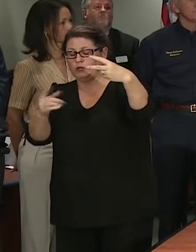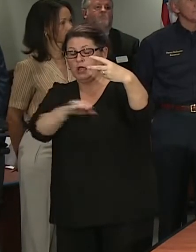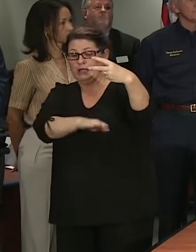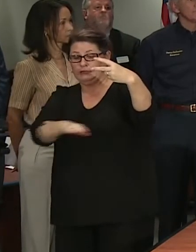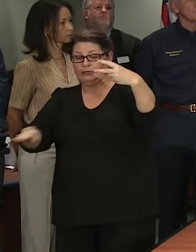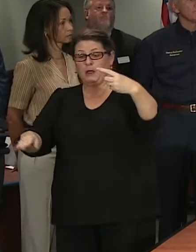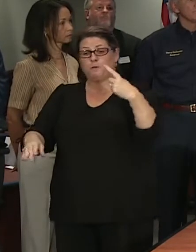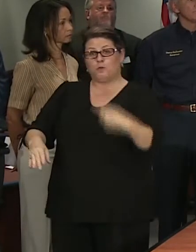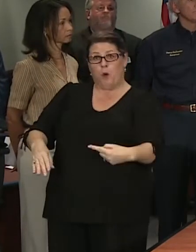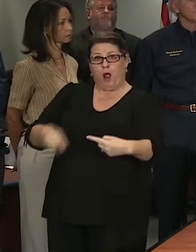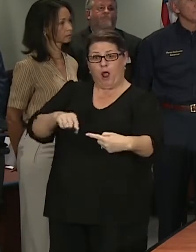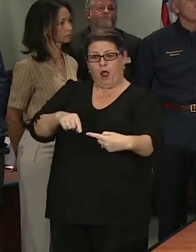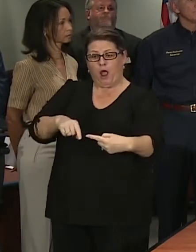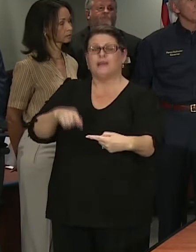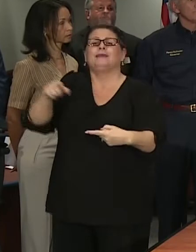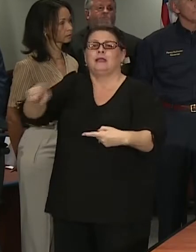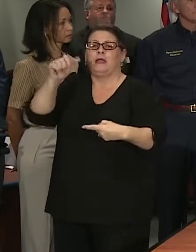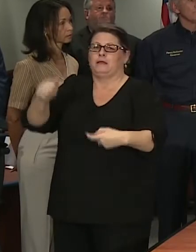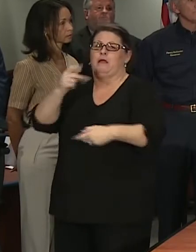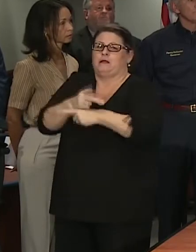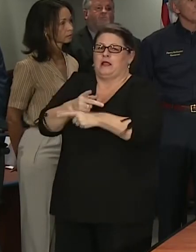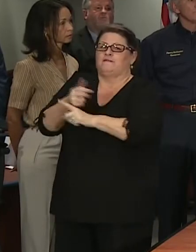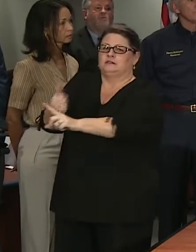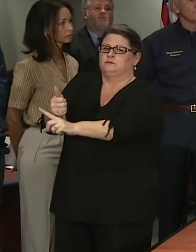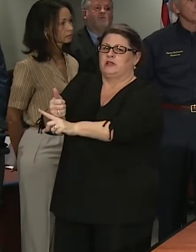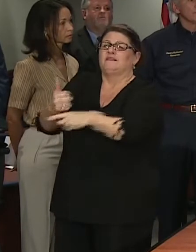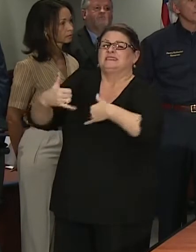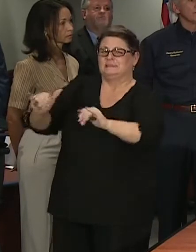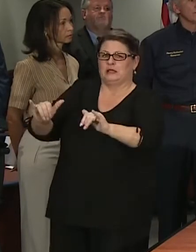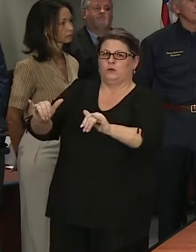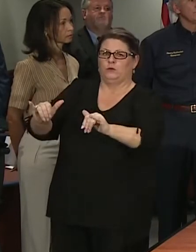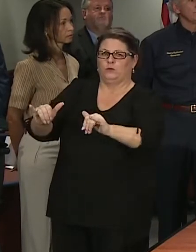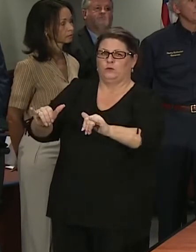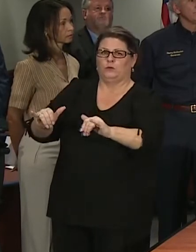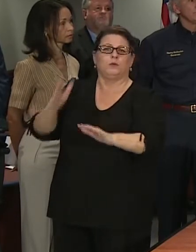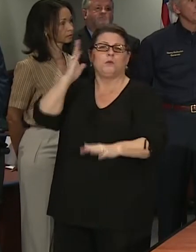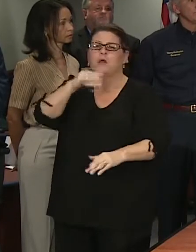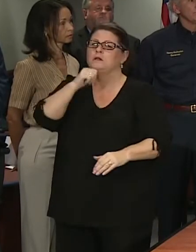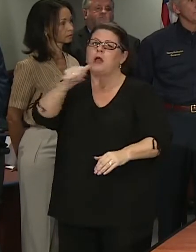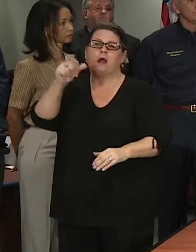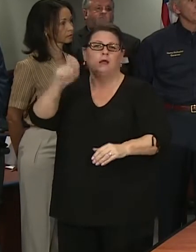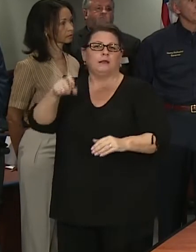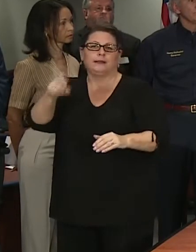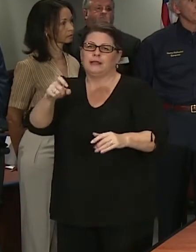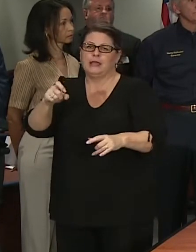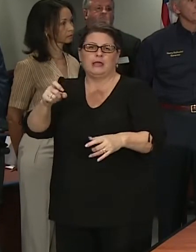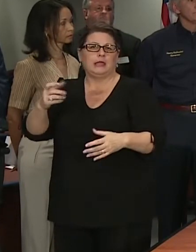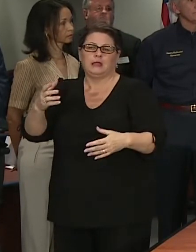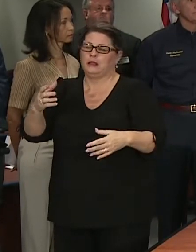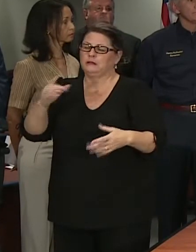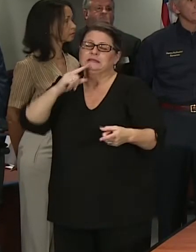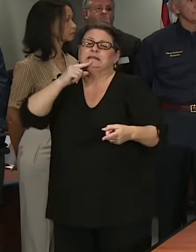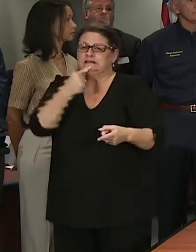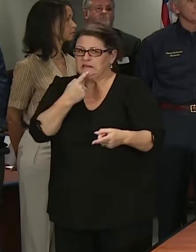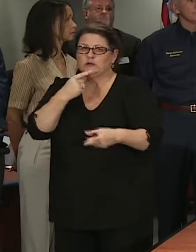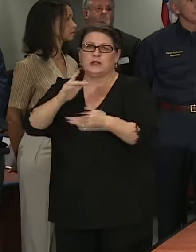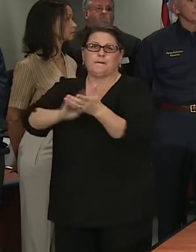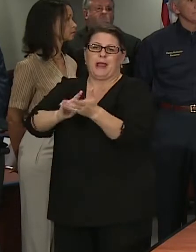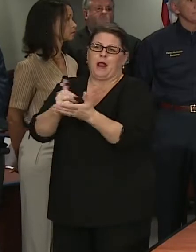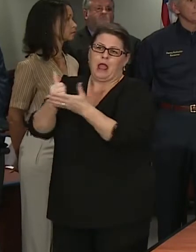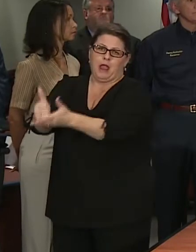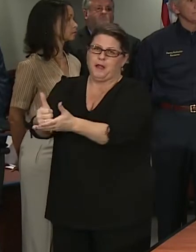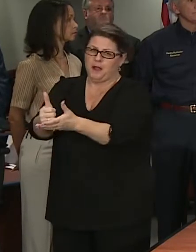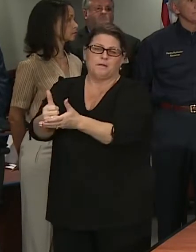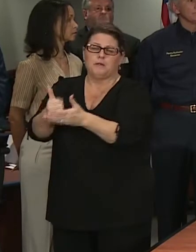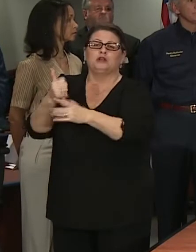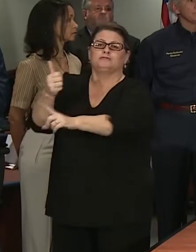provide self-care. So these are not folks that are going to require intense medical treatment. They will require self-care, and we